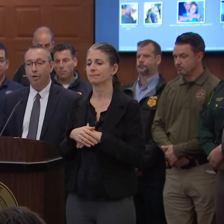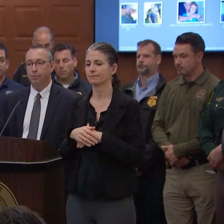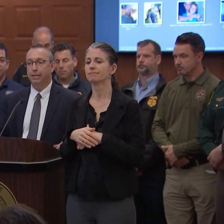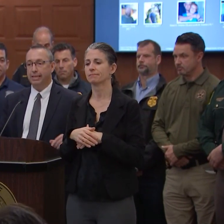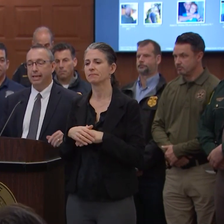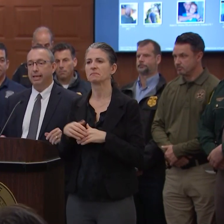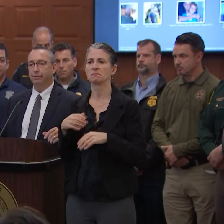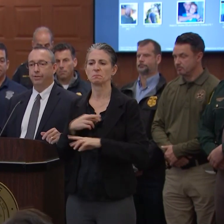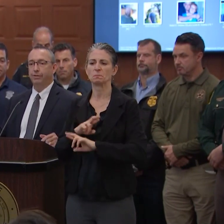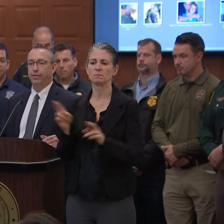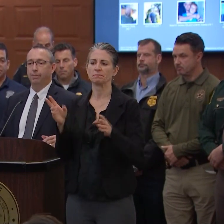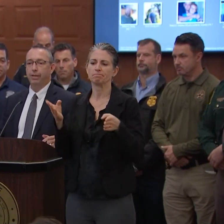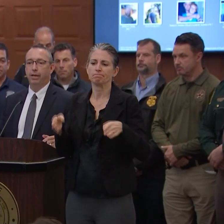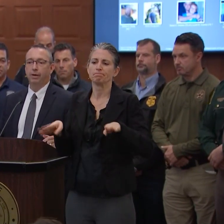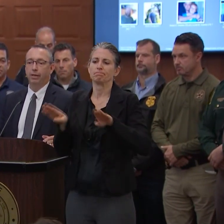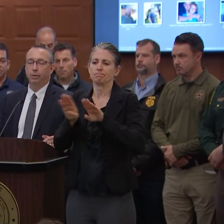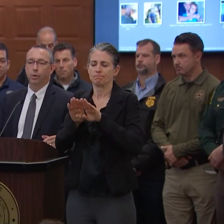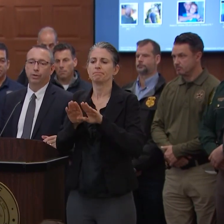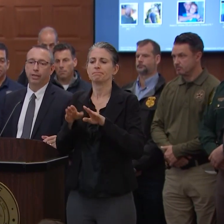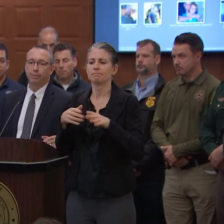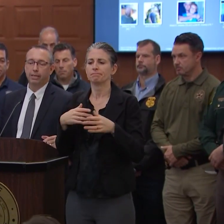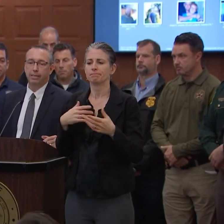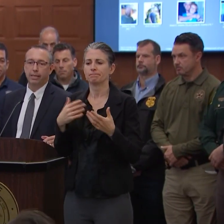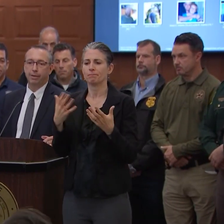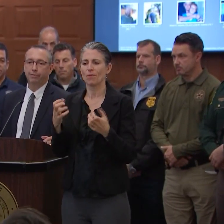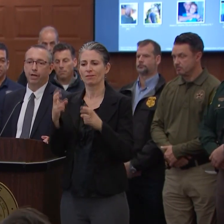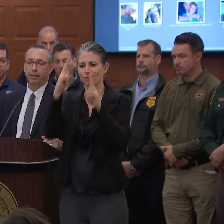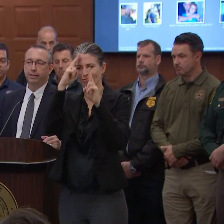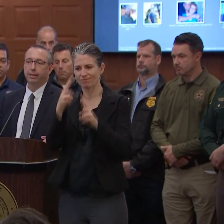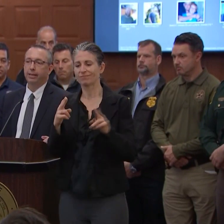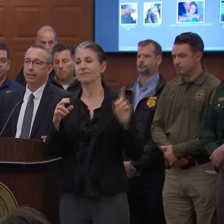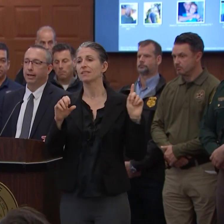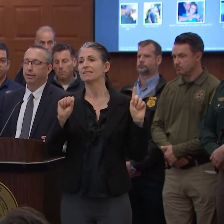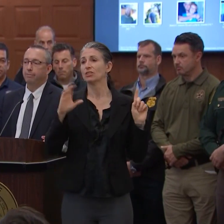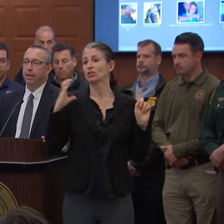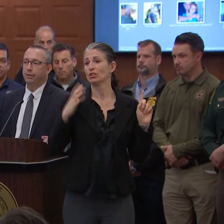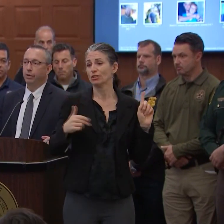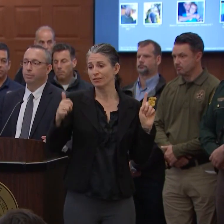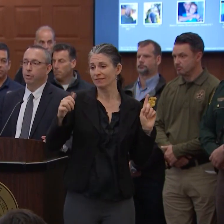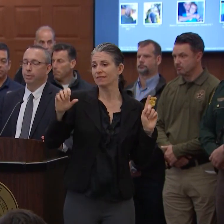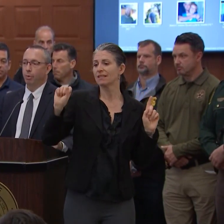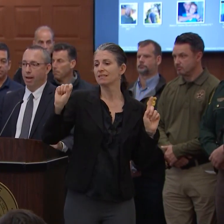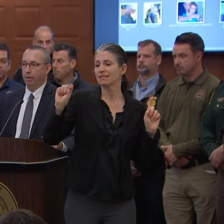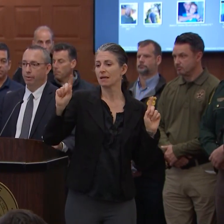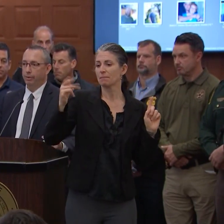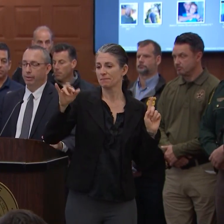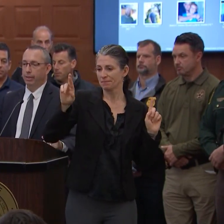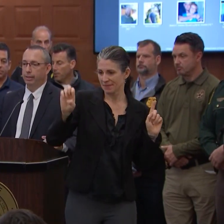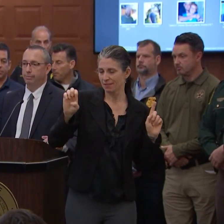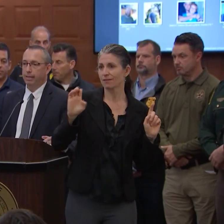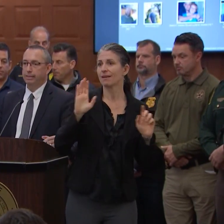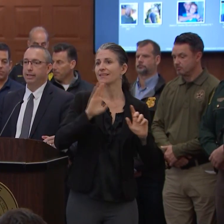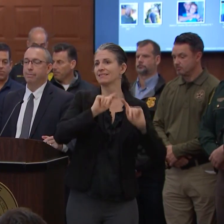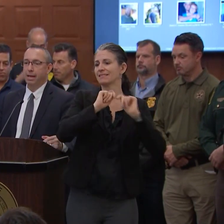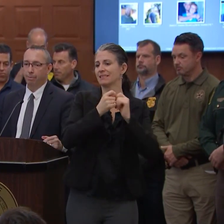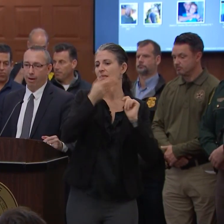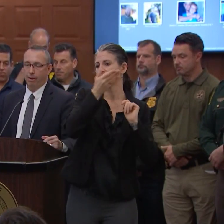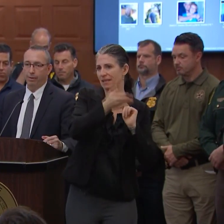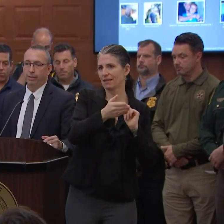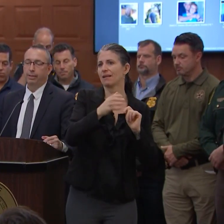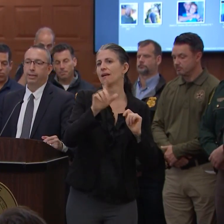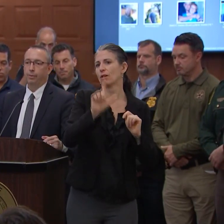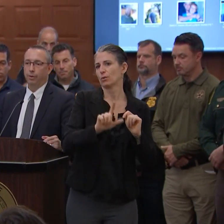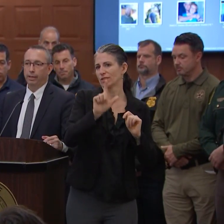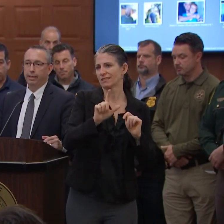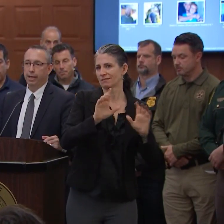the acknowledgement, again, of Chief St. Pierre and the work that him and his team have done. They've made their community proud. They've made the state of Maine